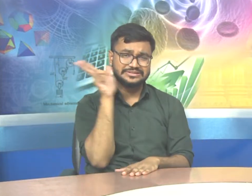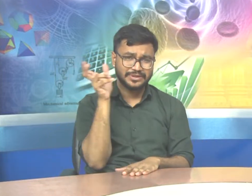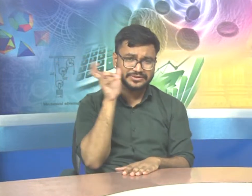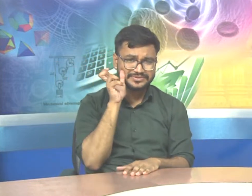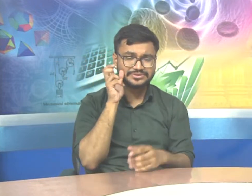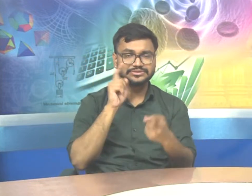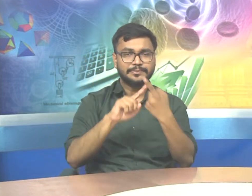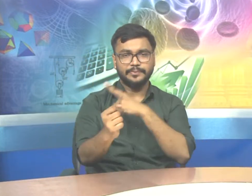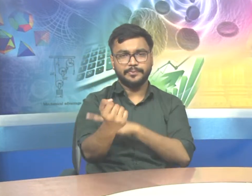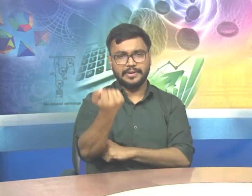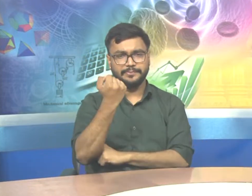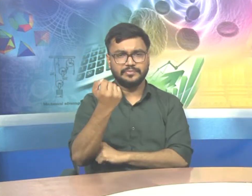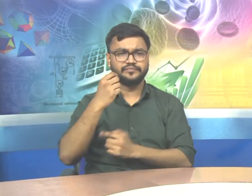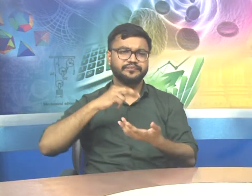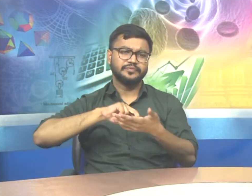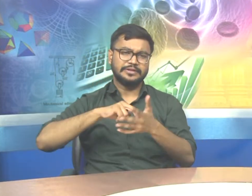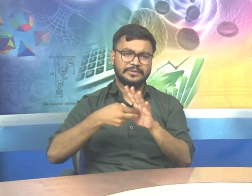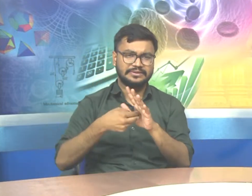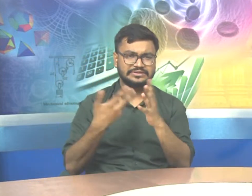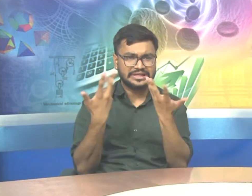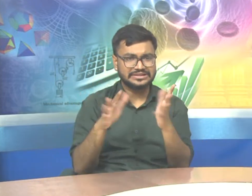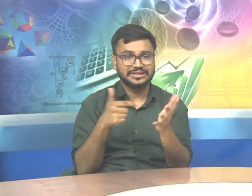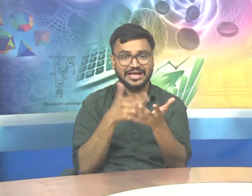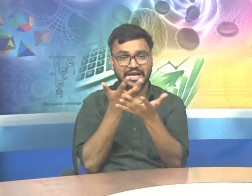Next form of energy is sound energy.